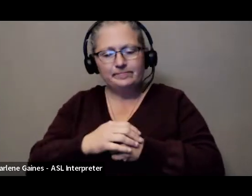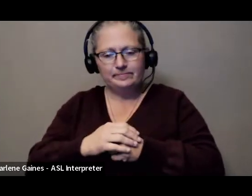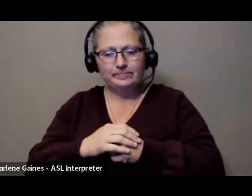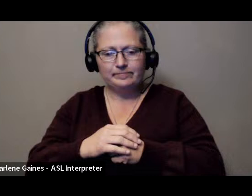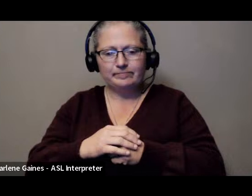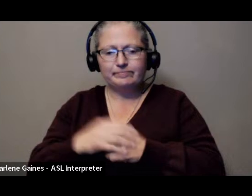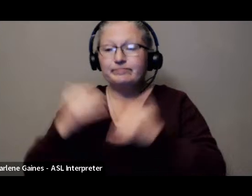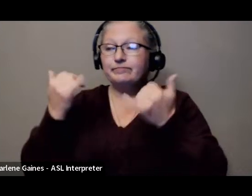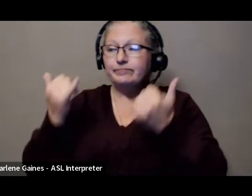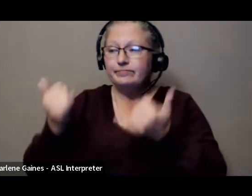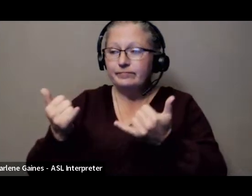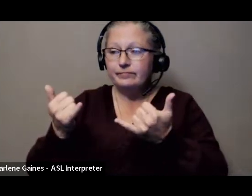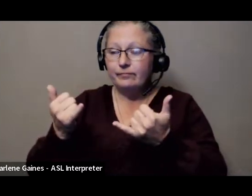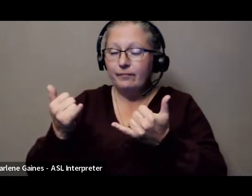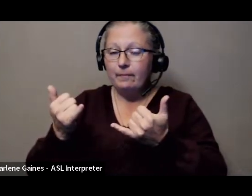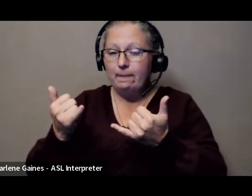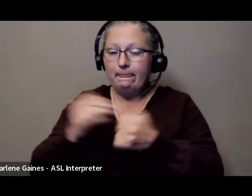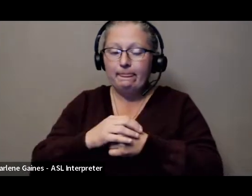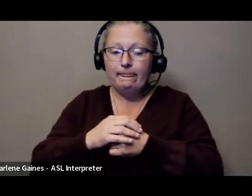Now,